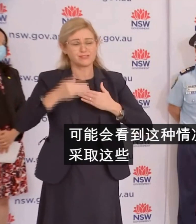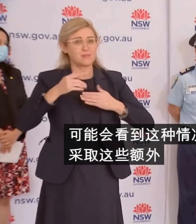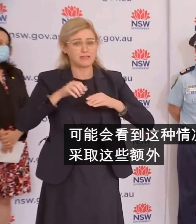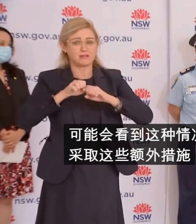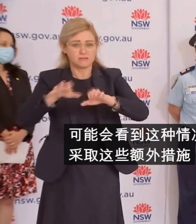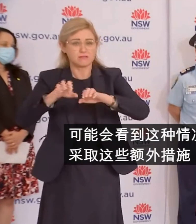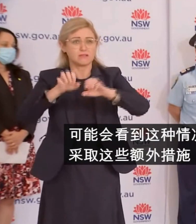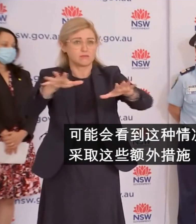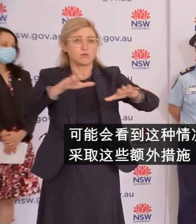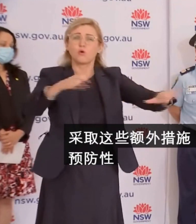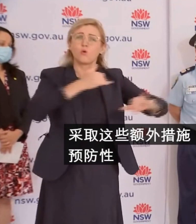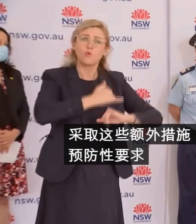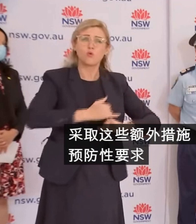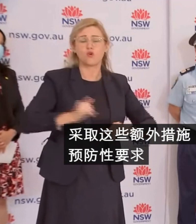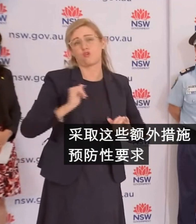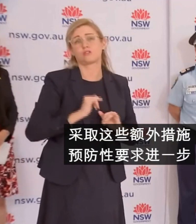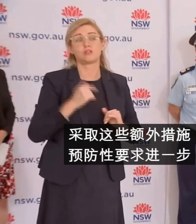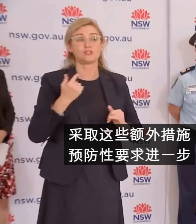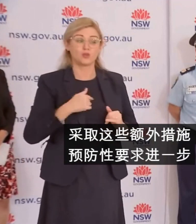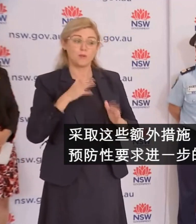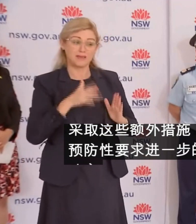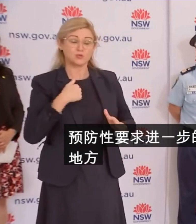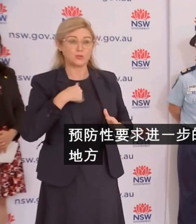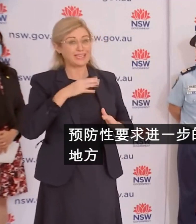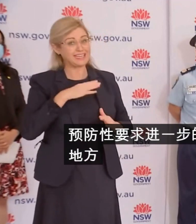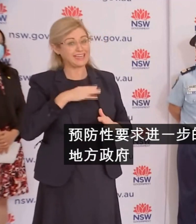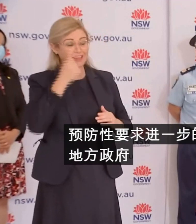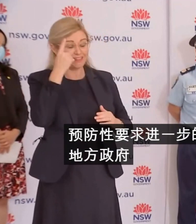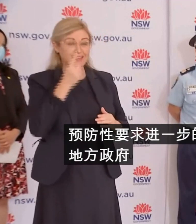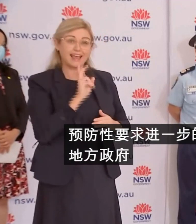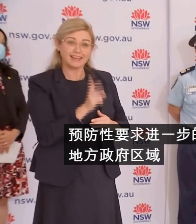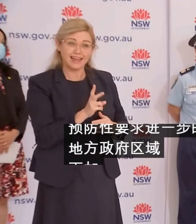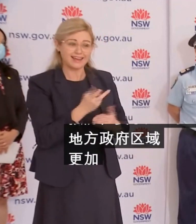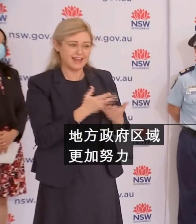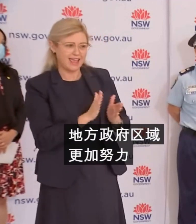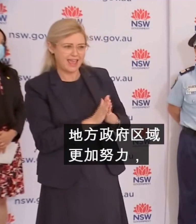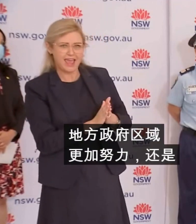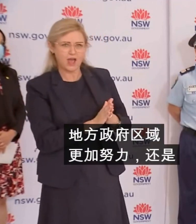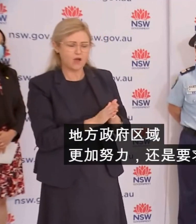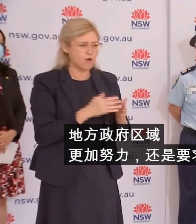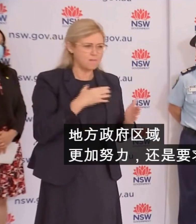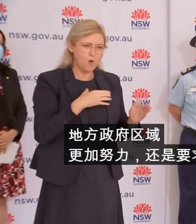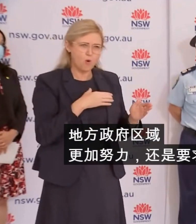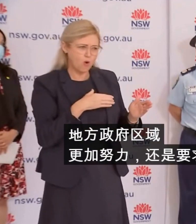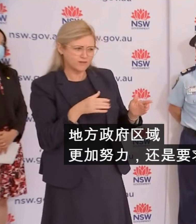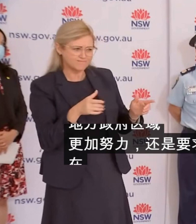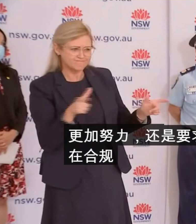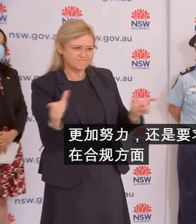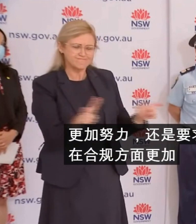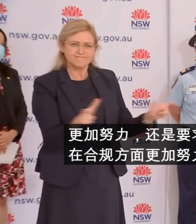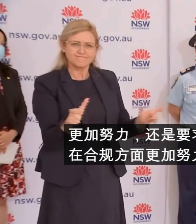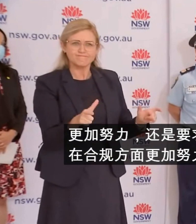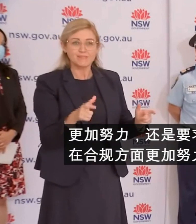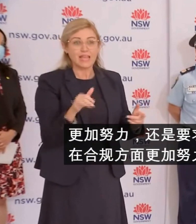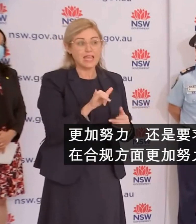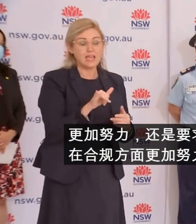take those extra measures, whether it's precautionary in terms of asking further local government areas to go that bit harder, or whether it's asking police to go